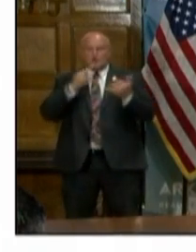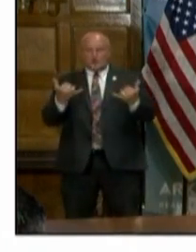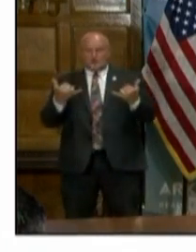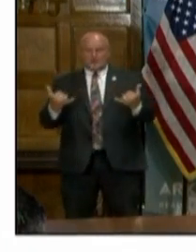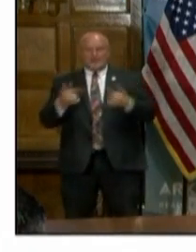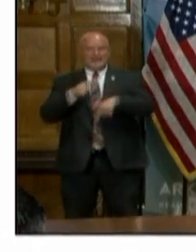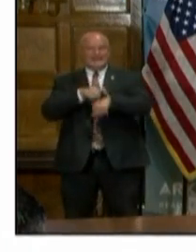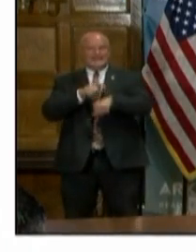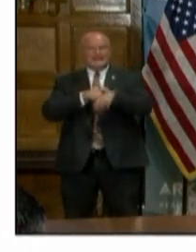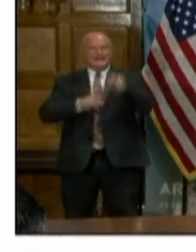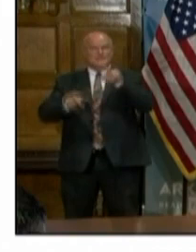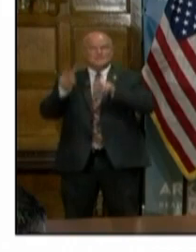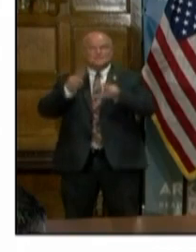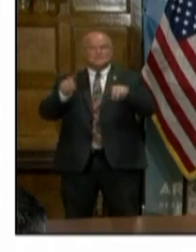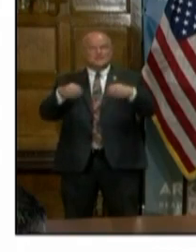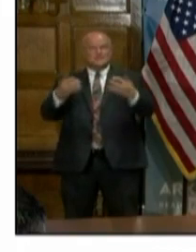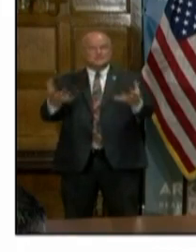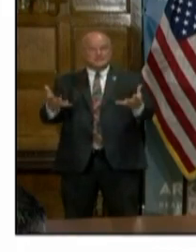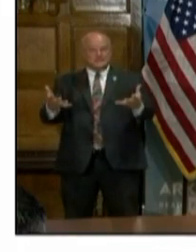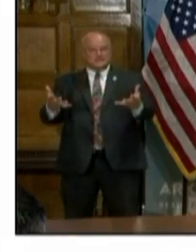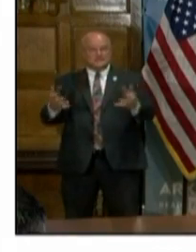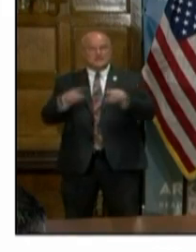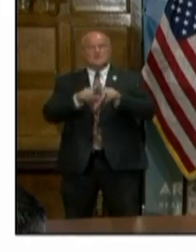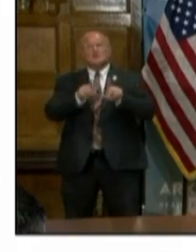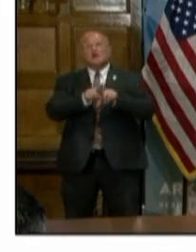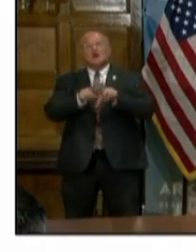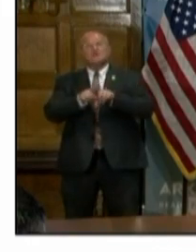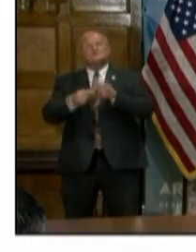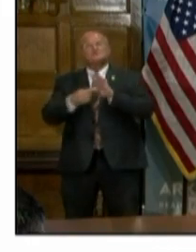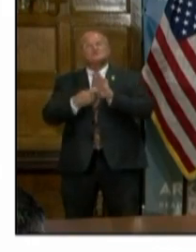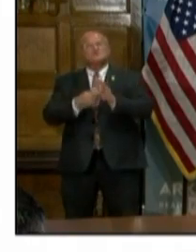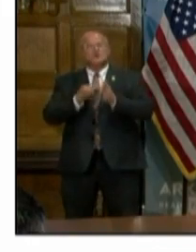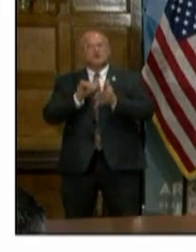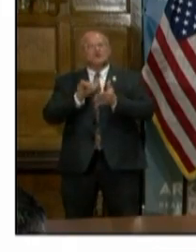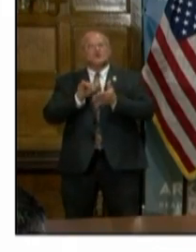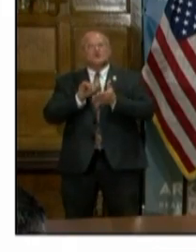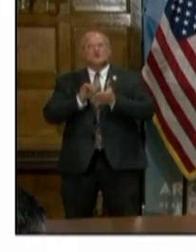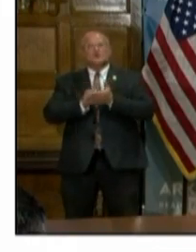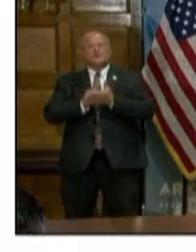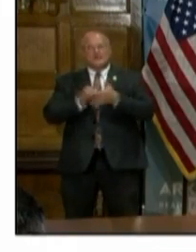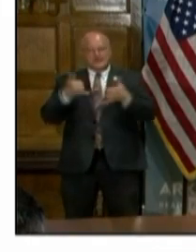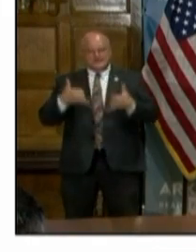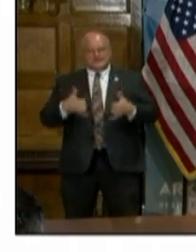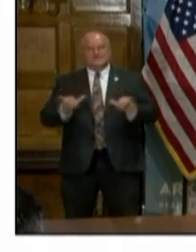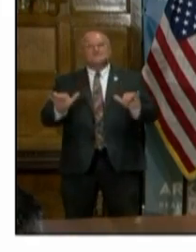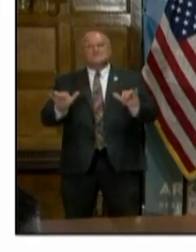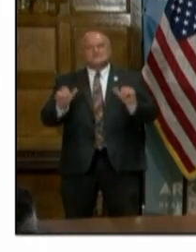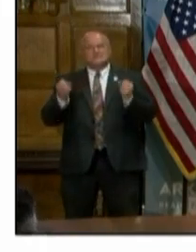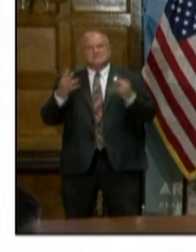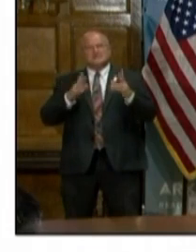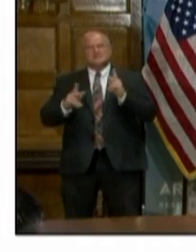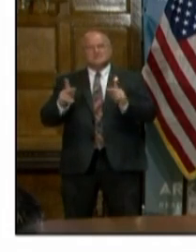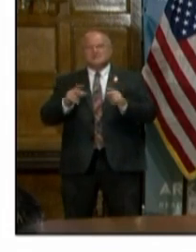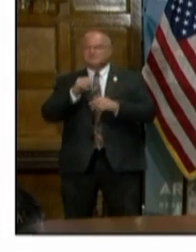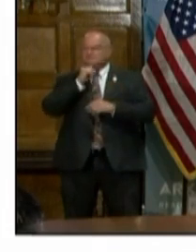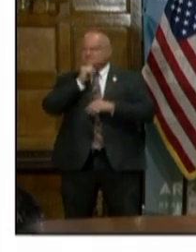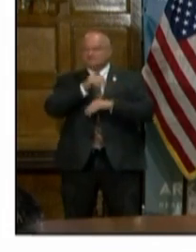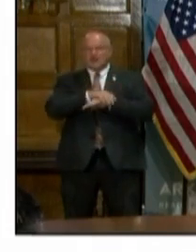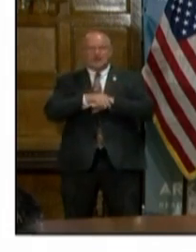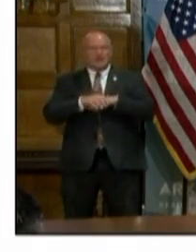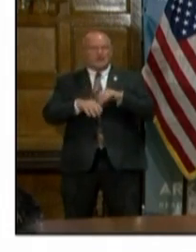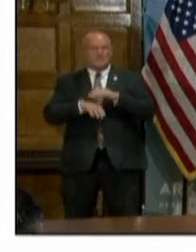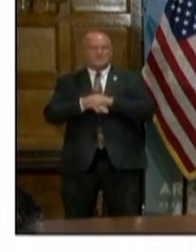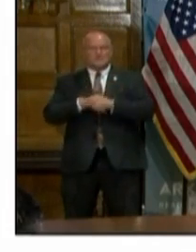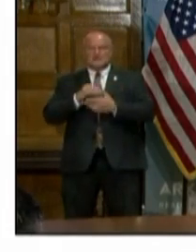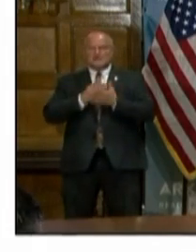the time that the survey was given, but also just shows that there's still a fair number of folks who are uncomfortable, and then